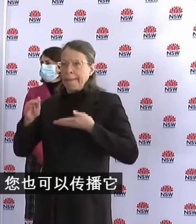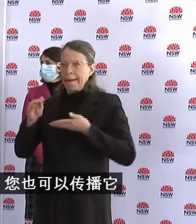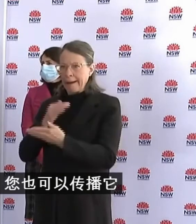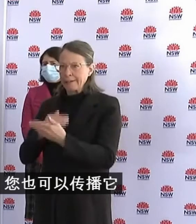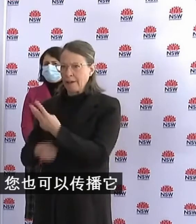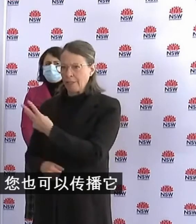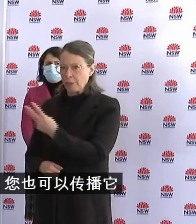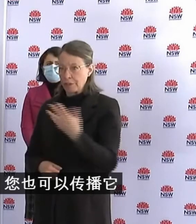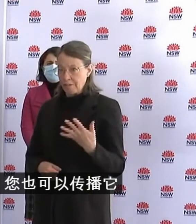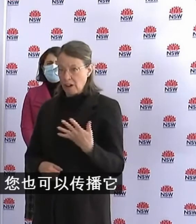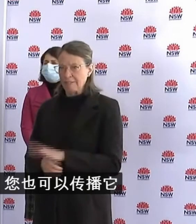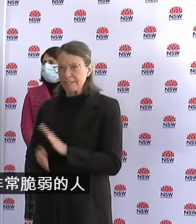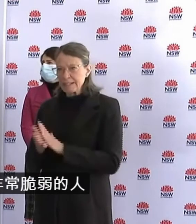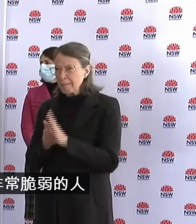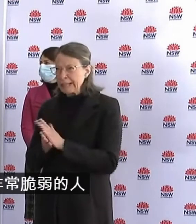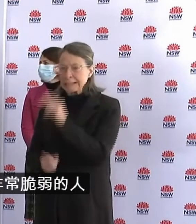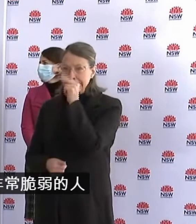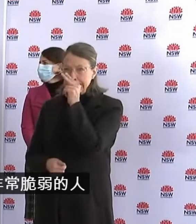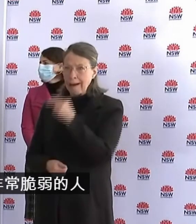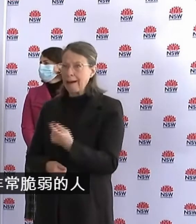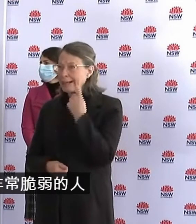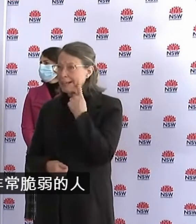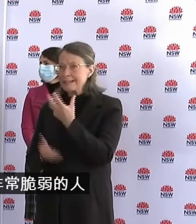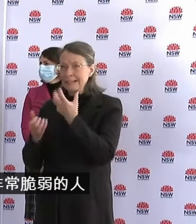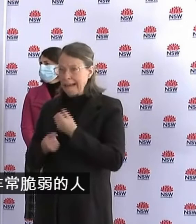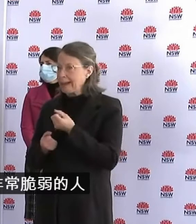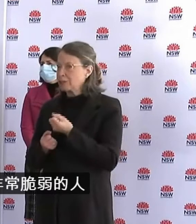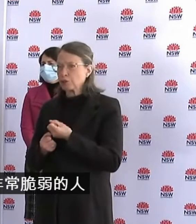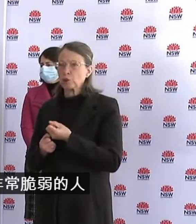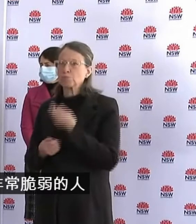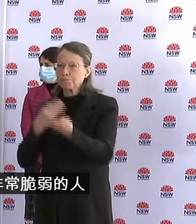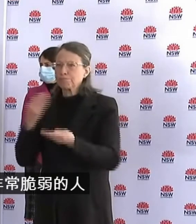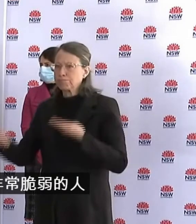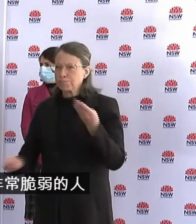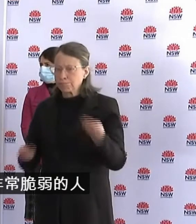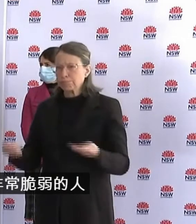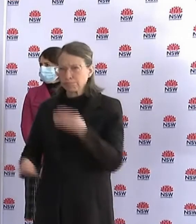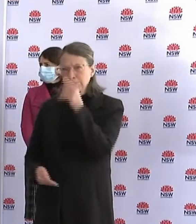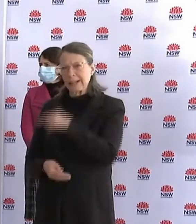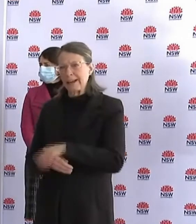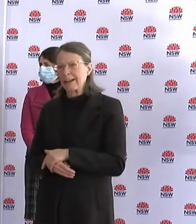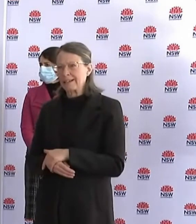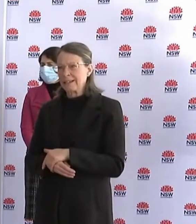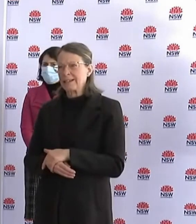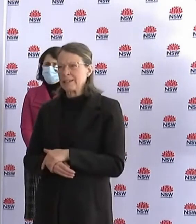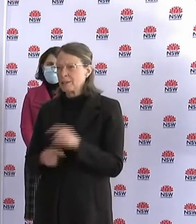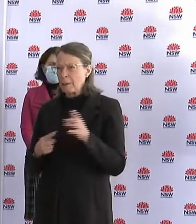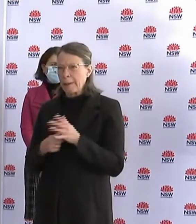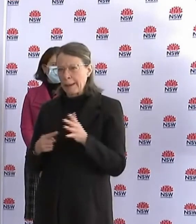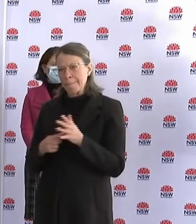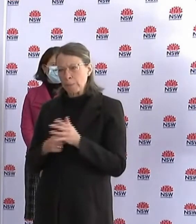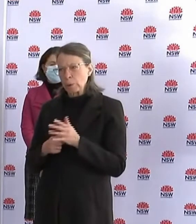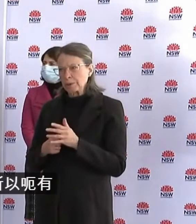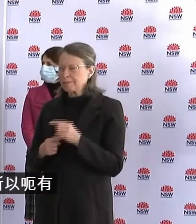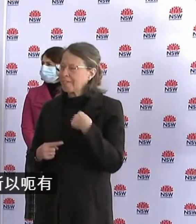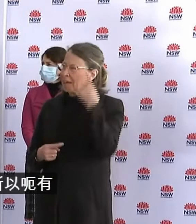can spread it even if you don't have a serious disease. You're easily spreading it to other people who may be very vulnerable and have serious disease